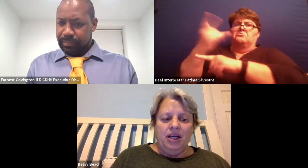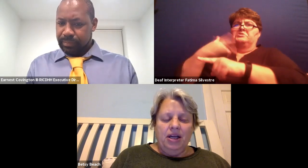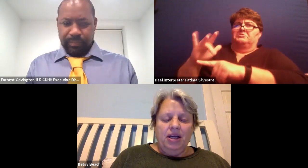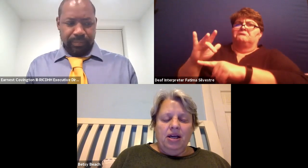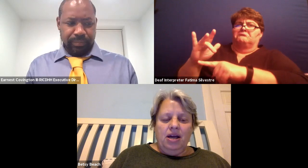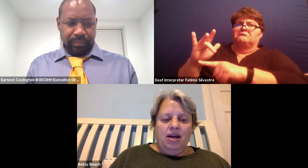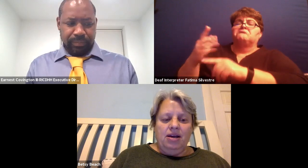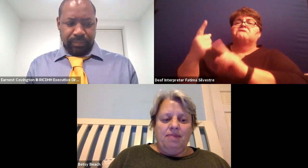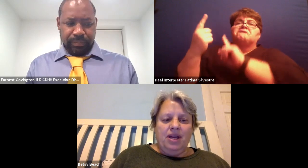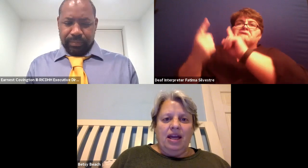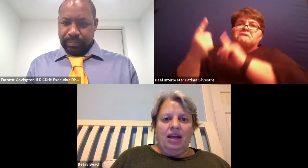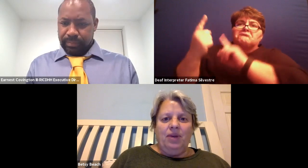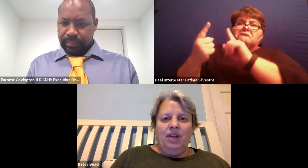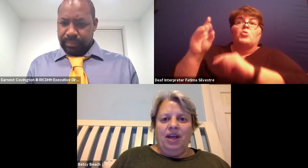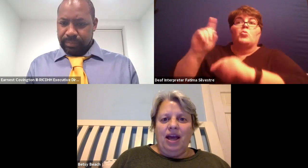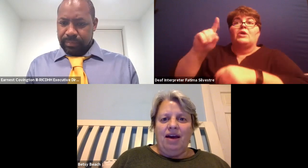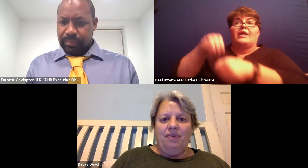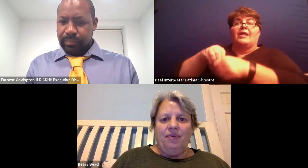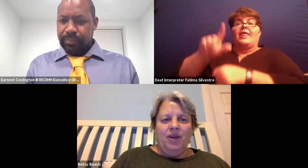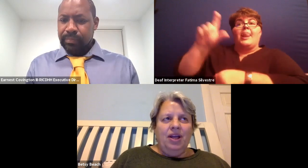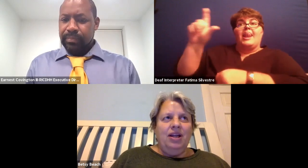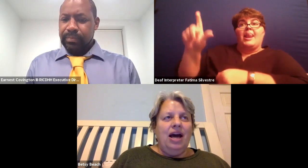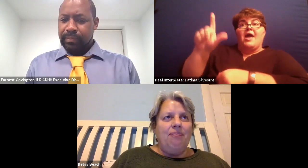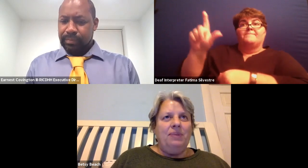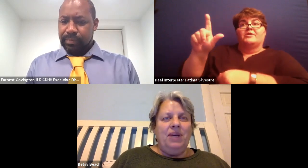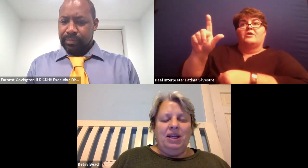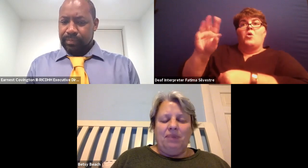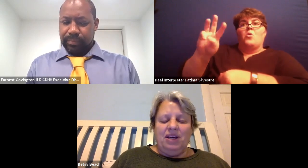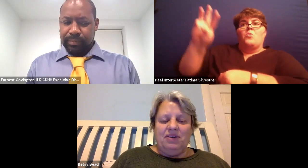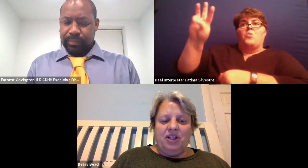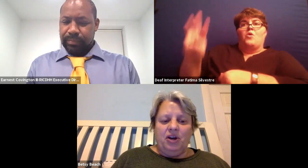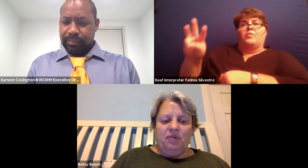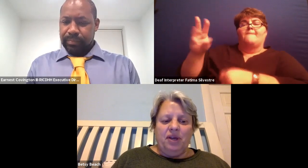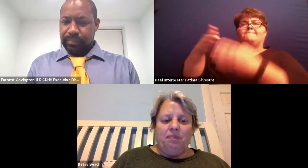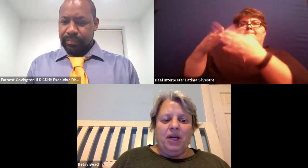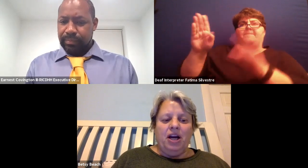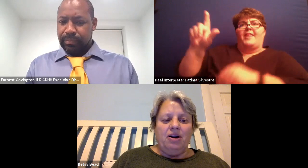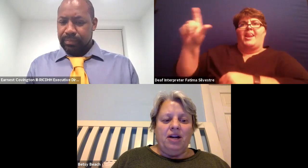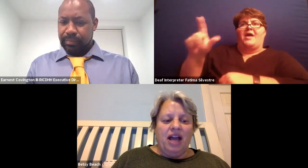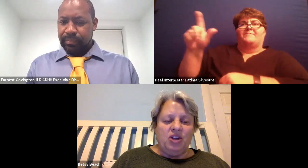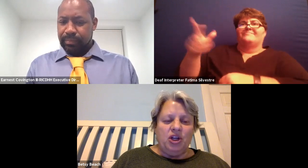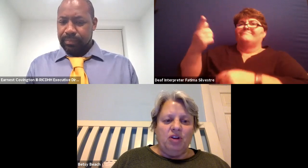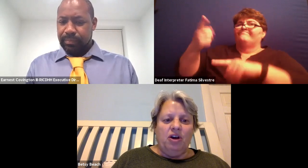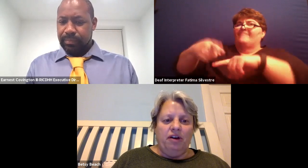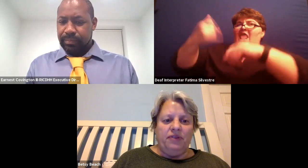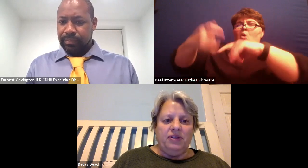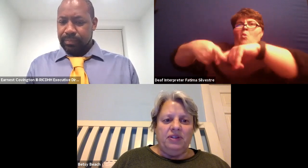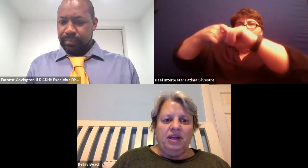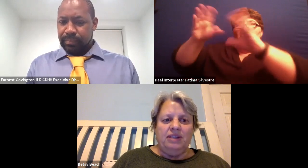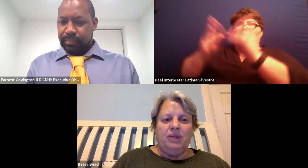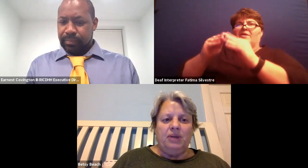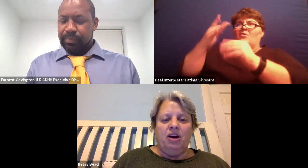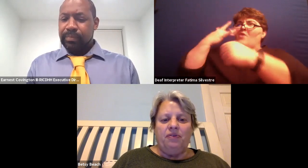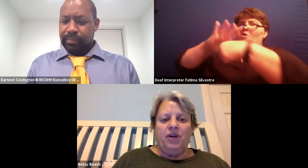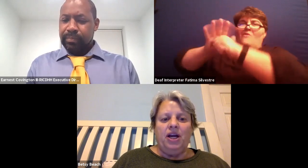Library. And we have not been meeting because of COVID, but our national office